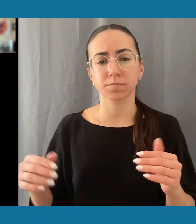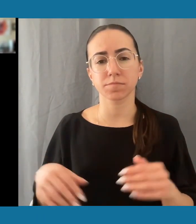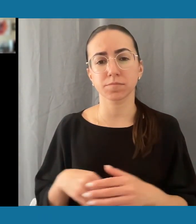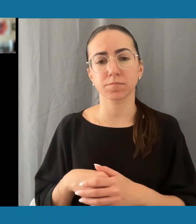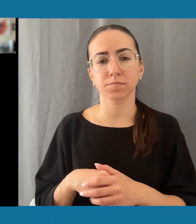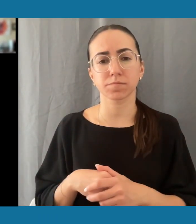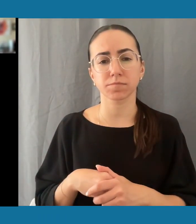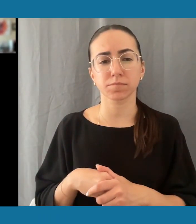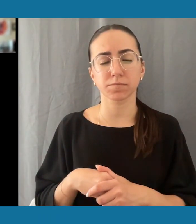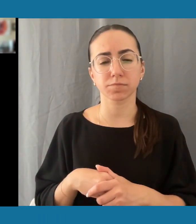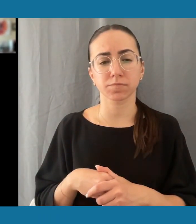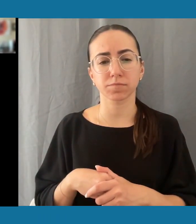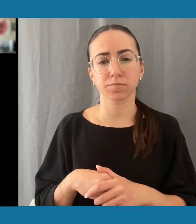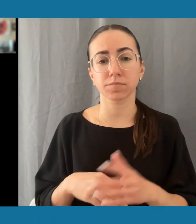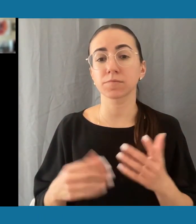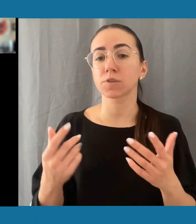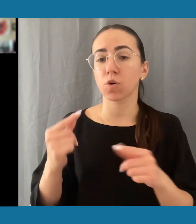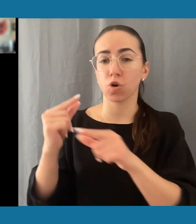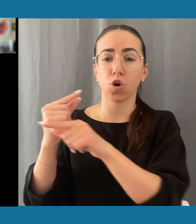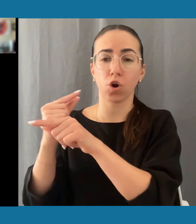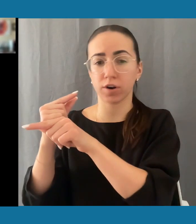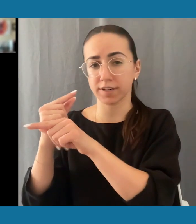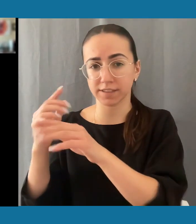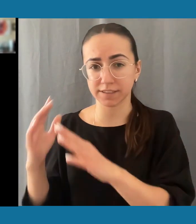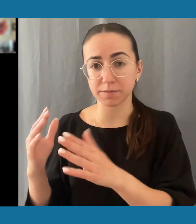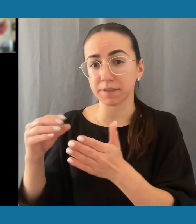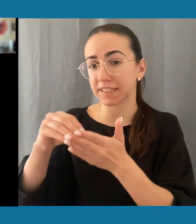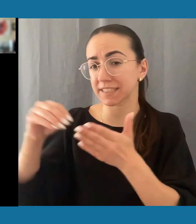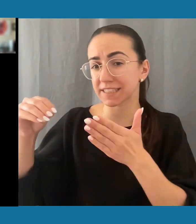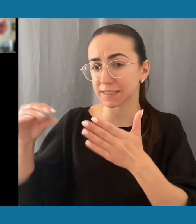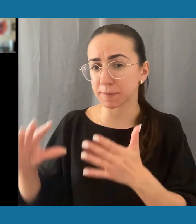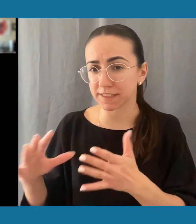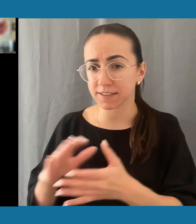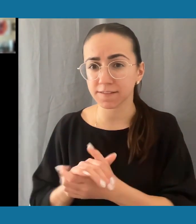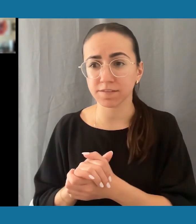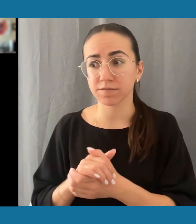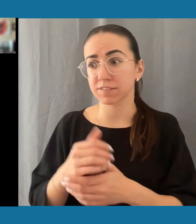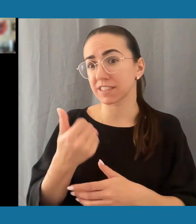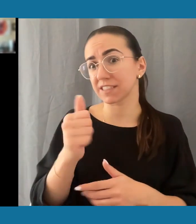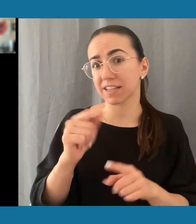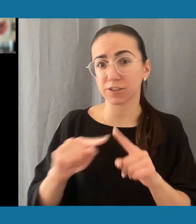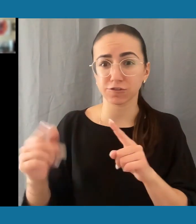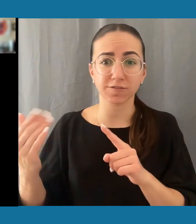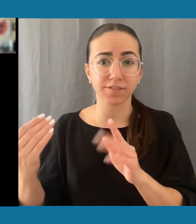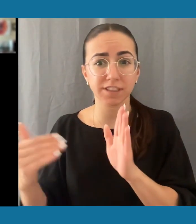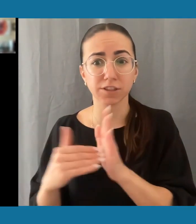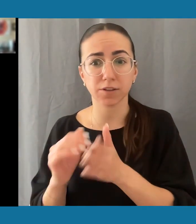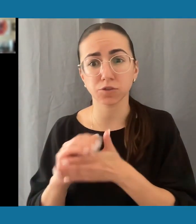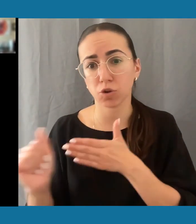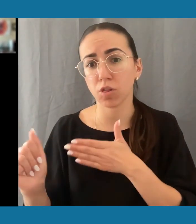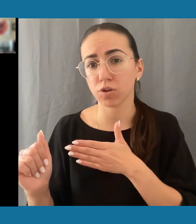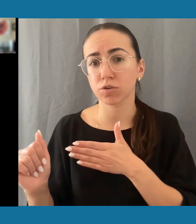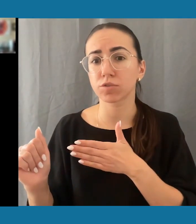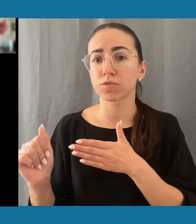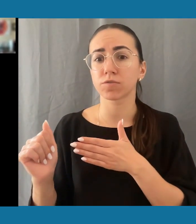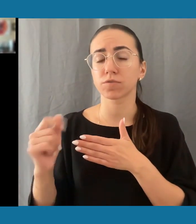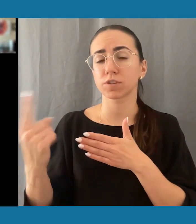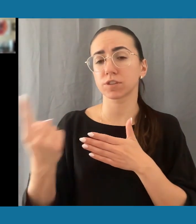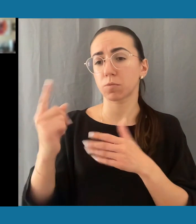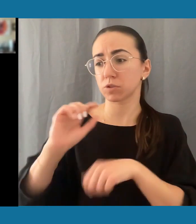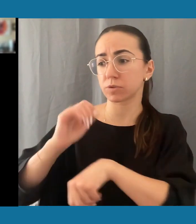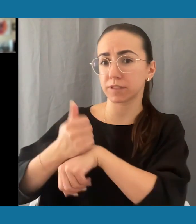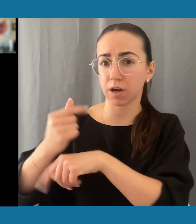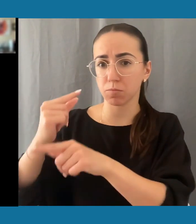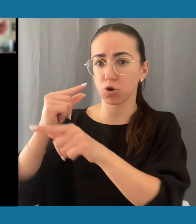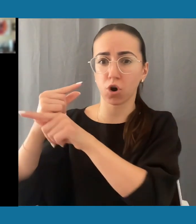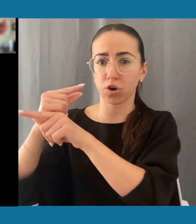very expensive. It can cost $10,000 to $15,000 for someone to establish a guardianship. They have to provide